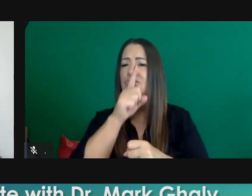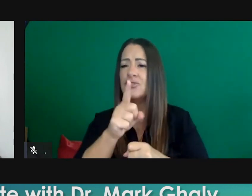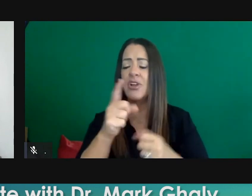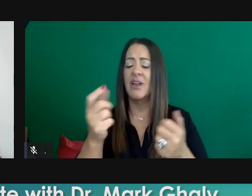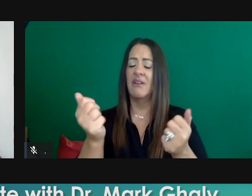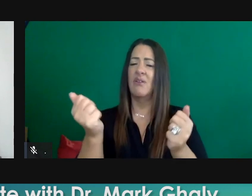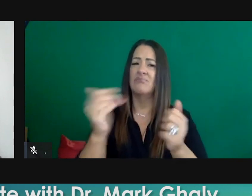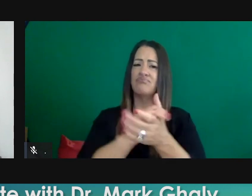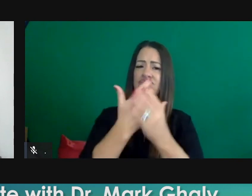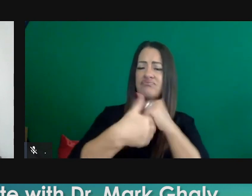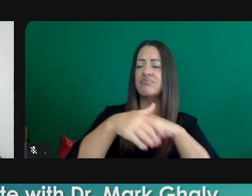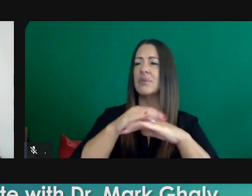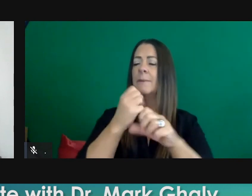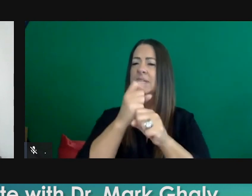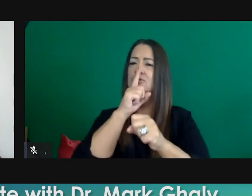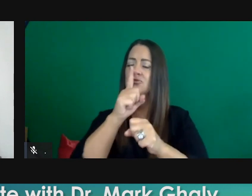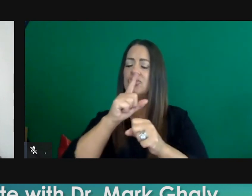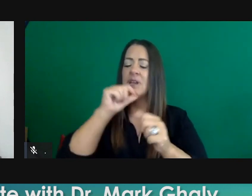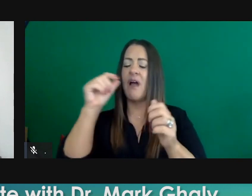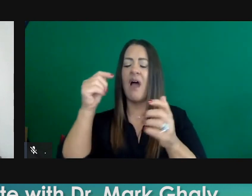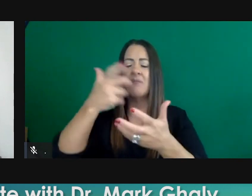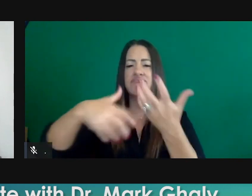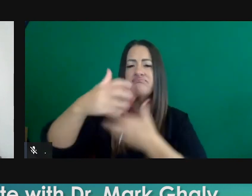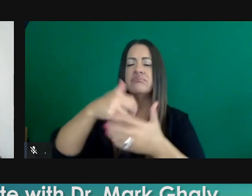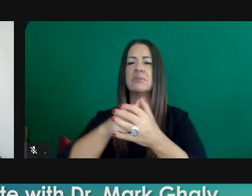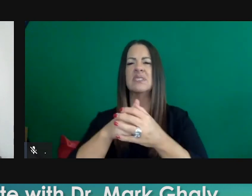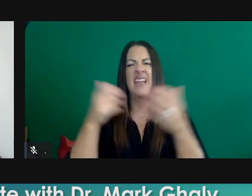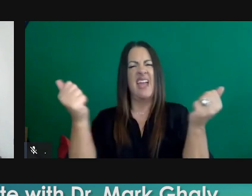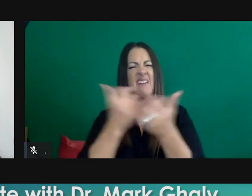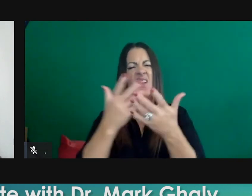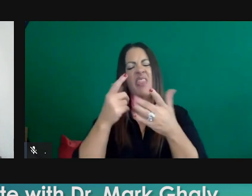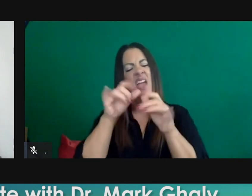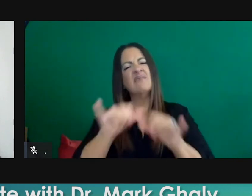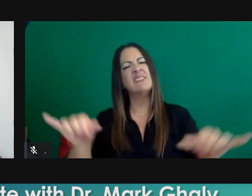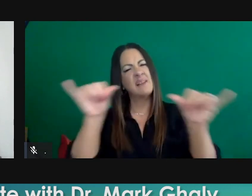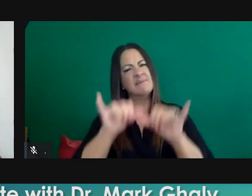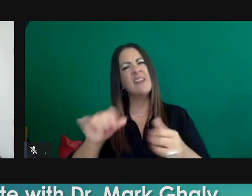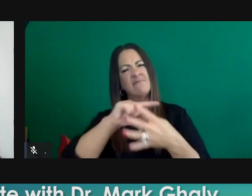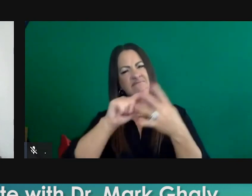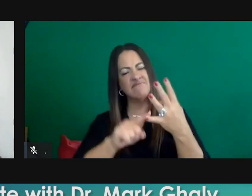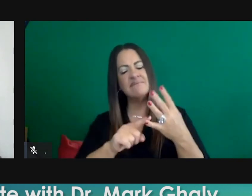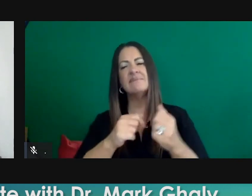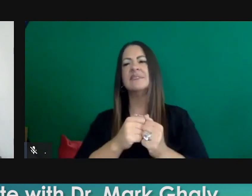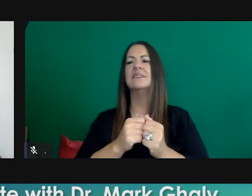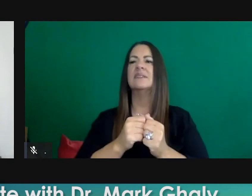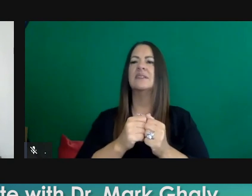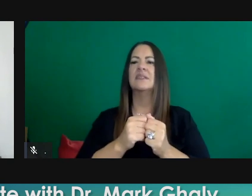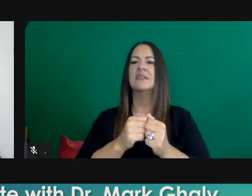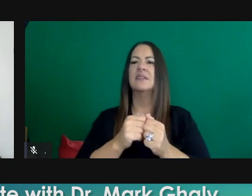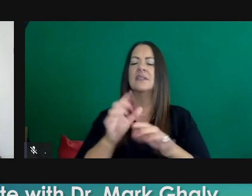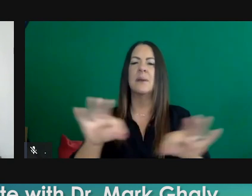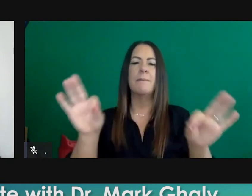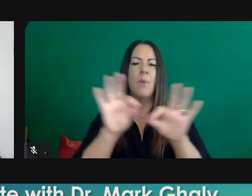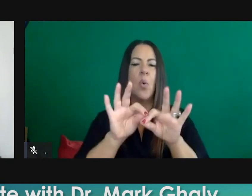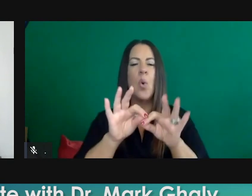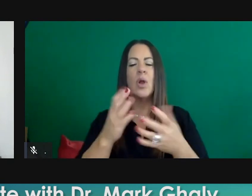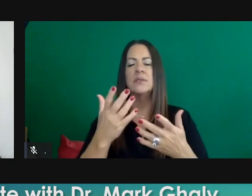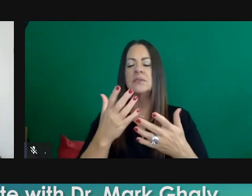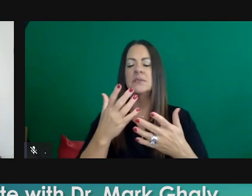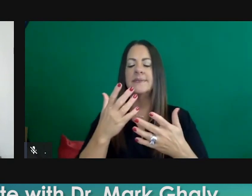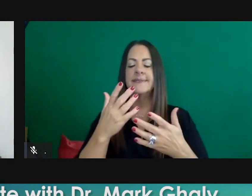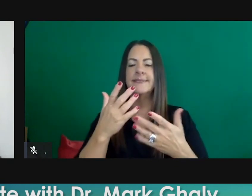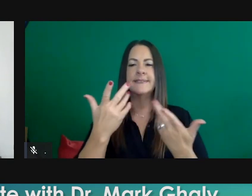that really takes into account some of the things that we've talked about here, the outdoors, the short in duration,